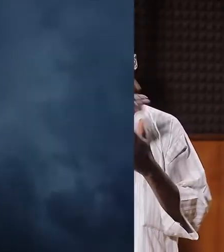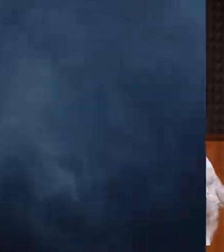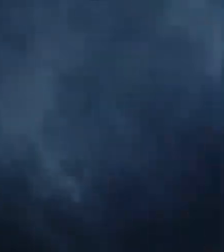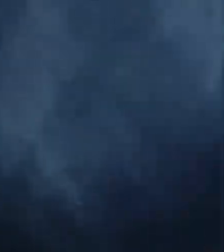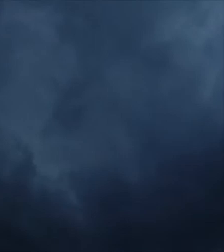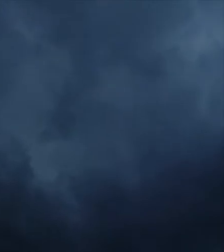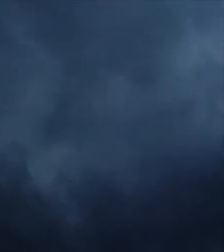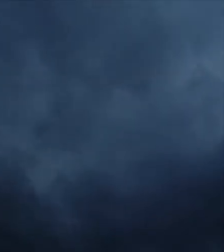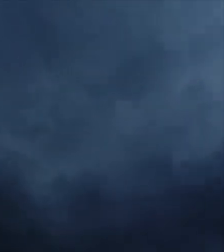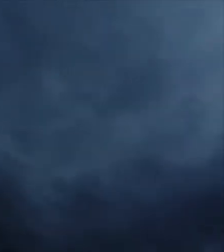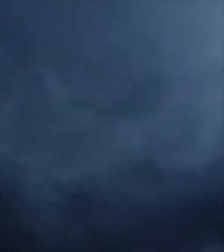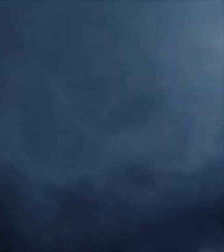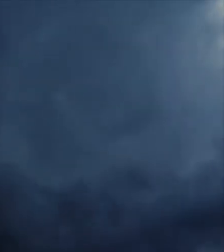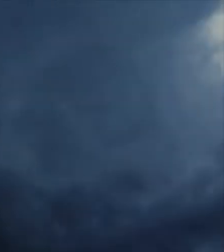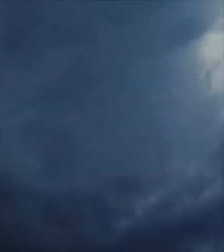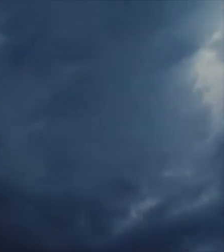there.